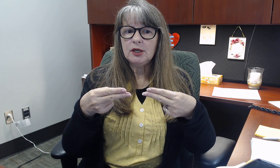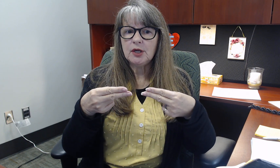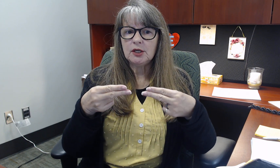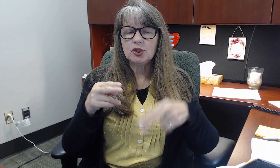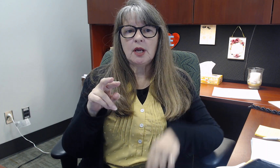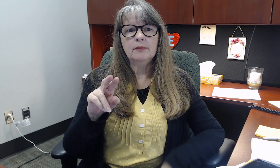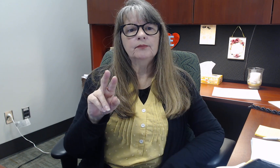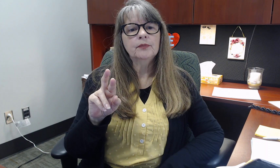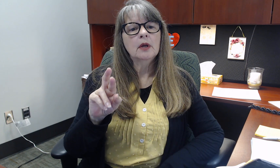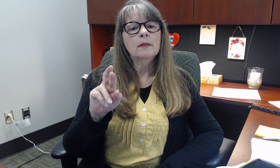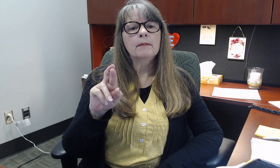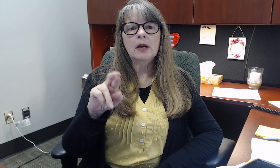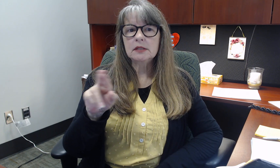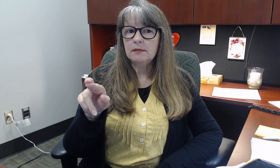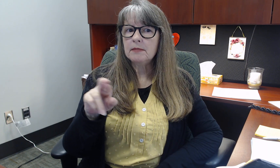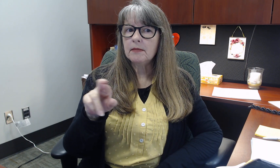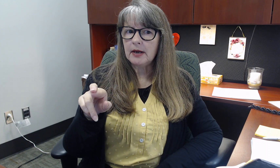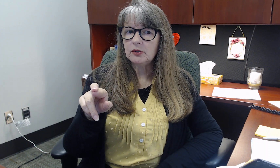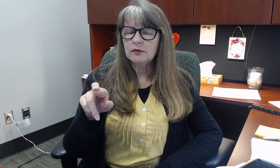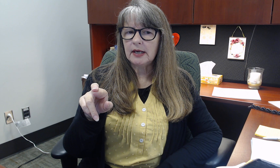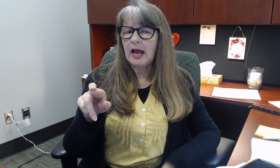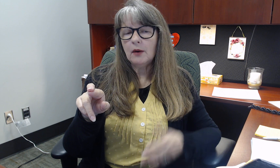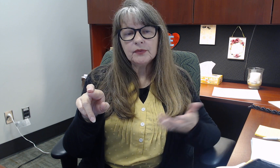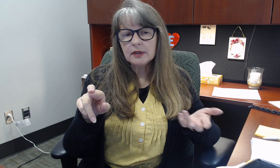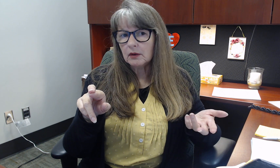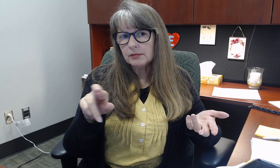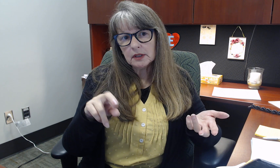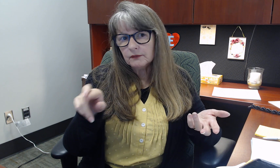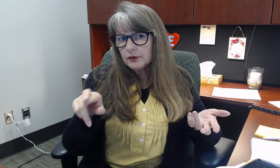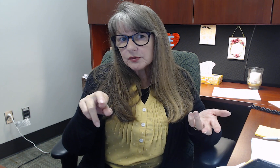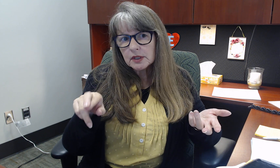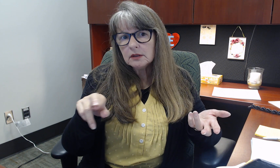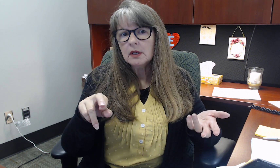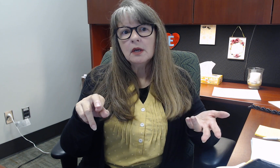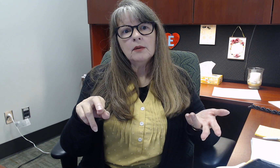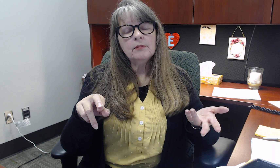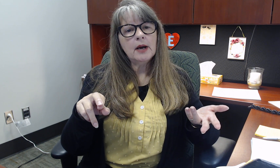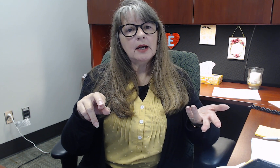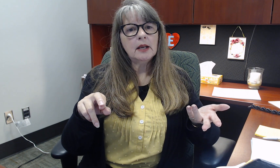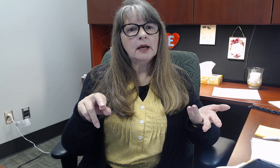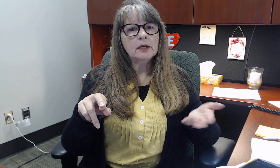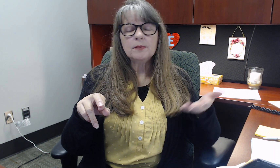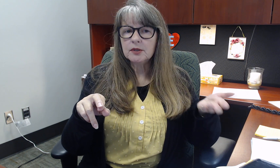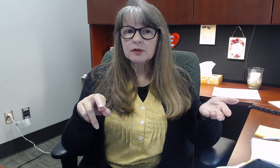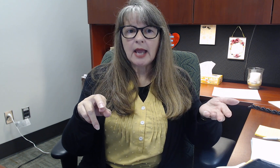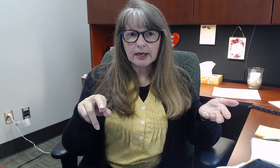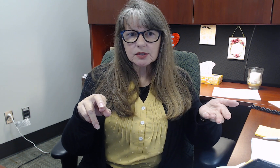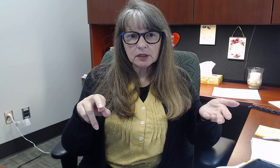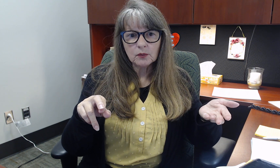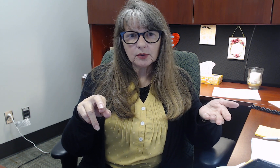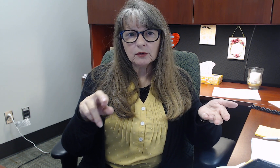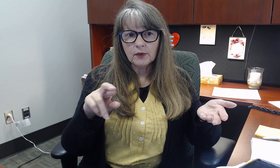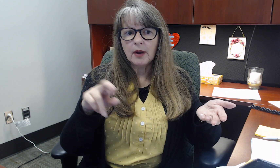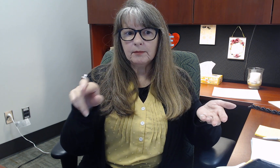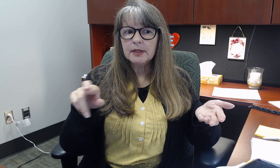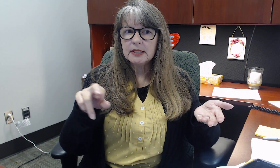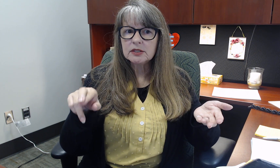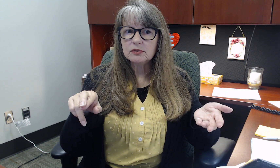hand shape. But some people might do that. I would think that would be confusing, but it depends on the accent and where you're from. But it's